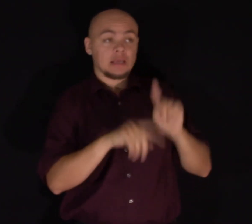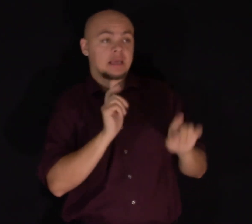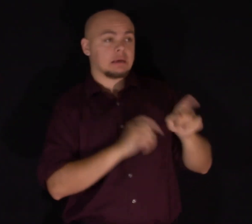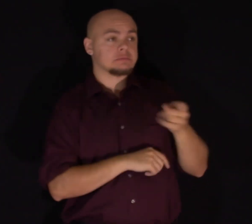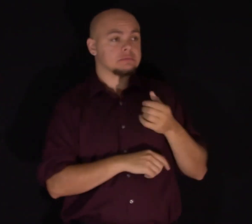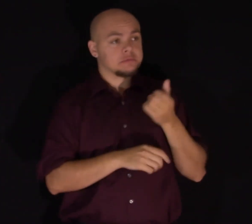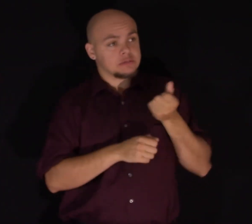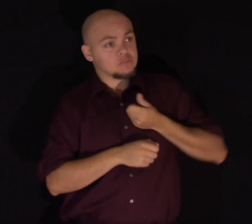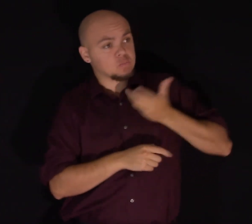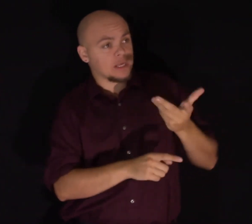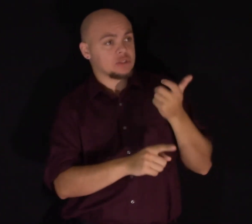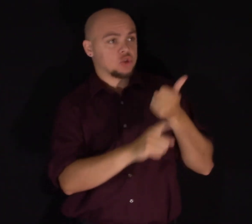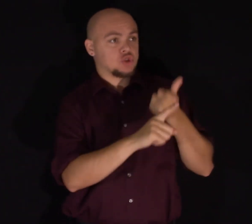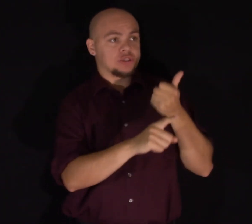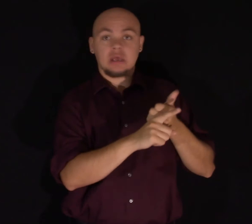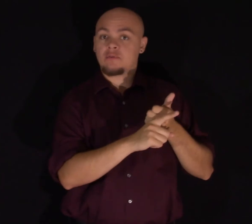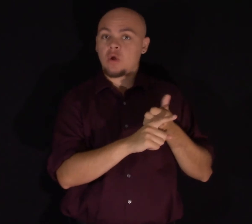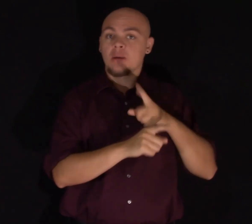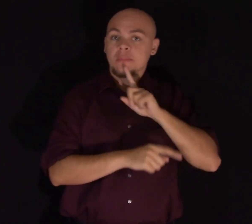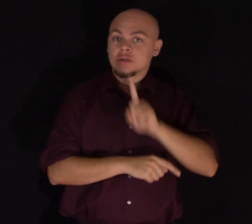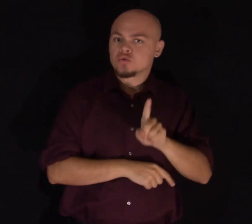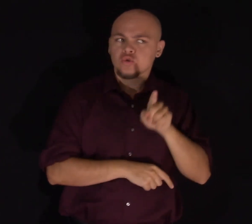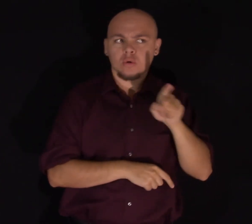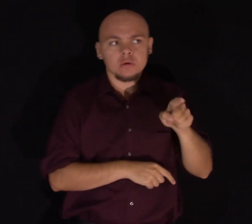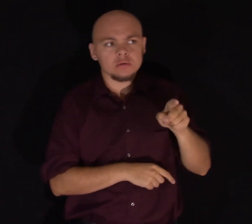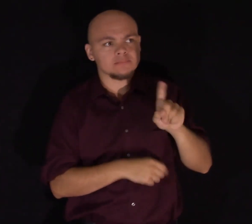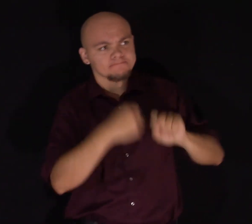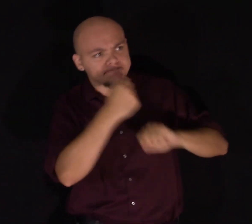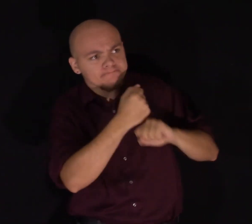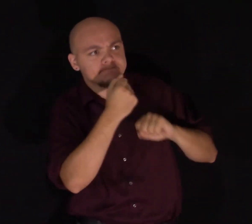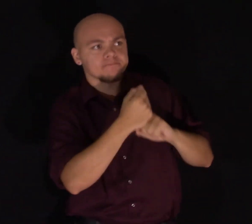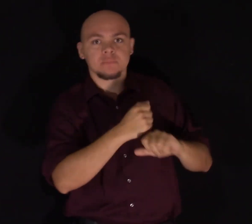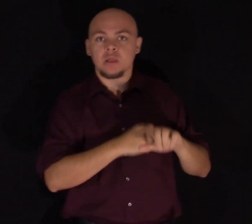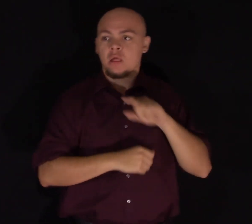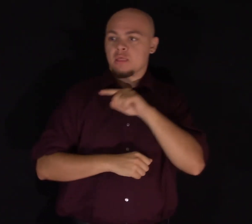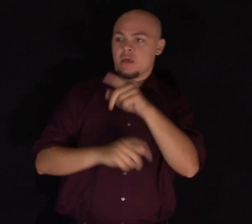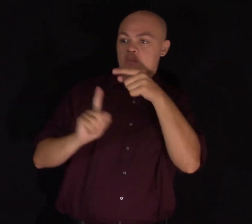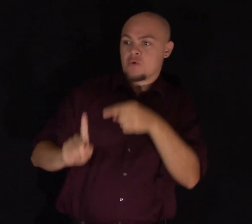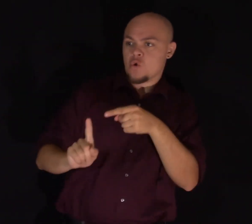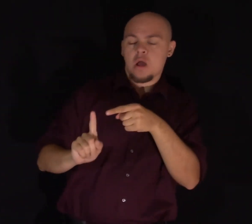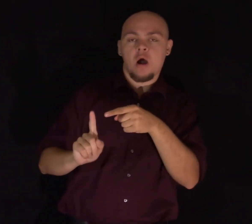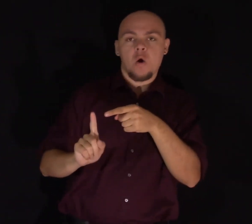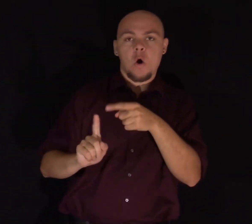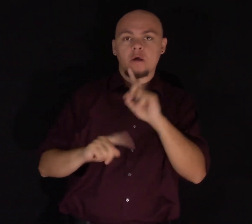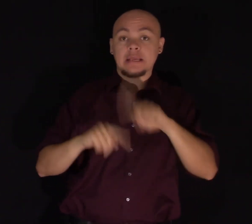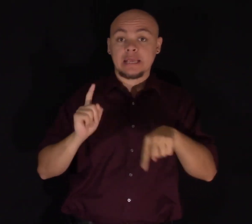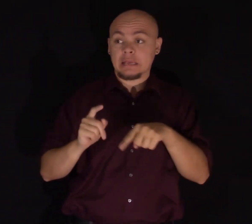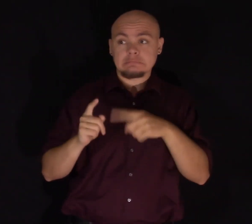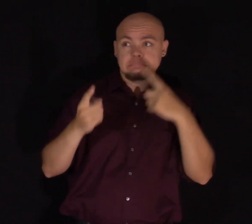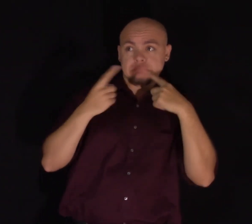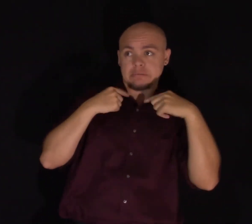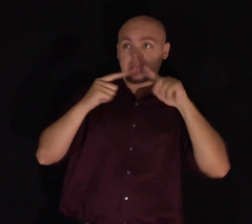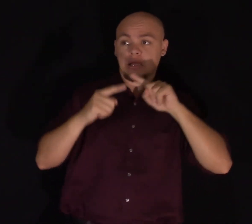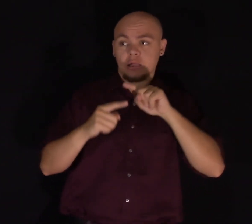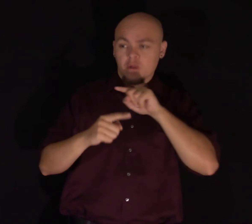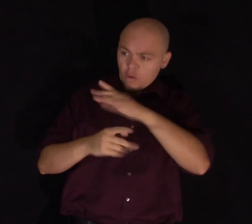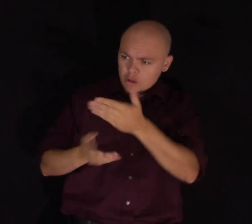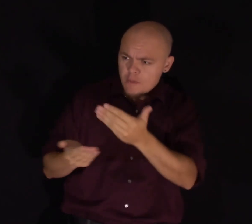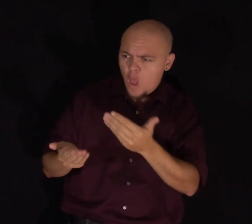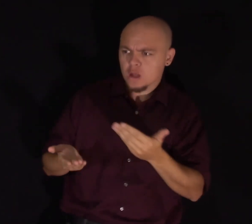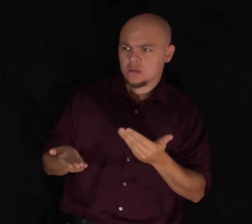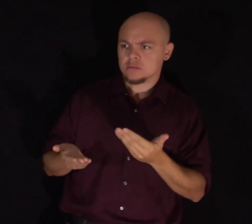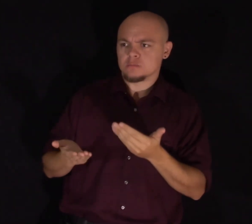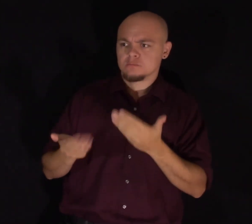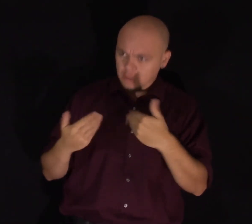out, or just making sure that other person who can't make a point is being heard. Our job is to make sure they have room for